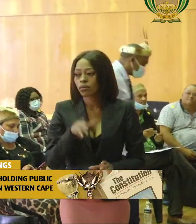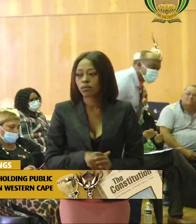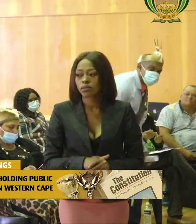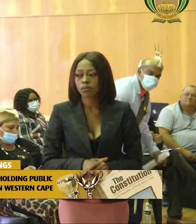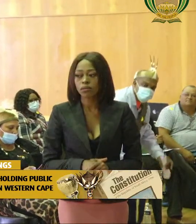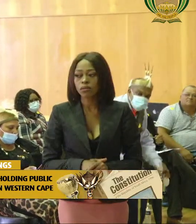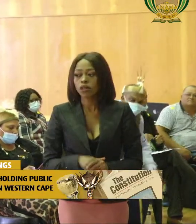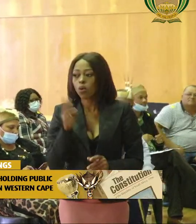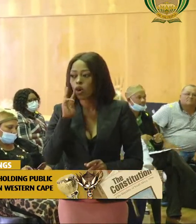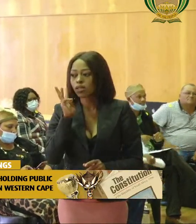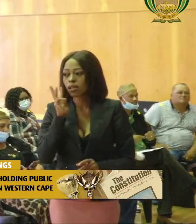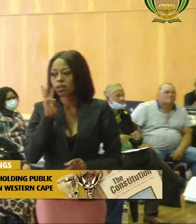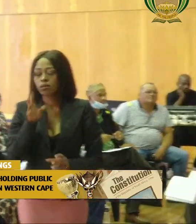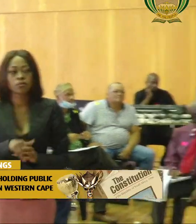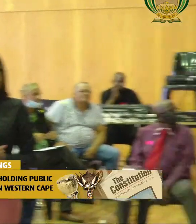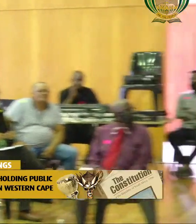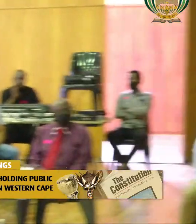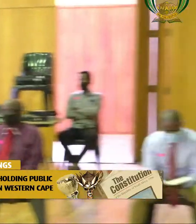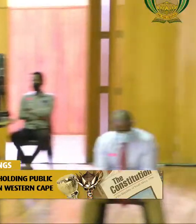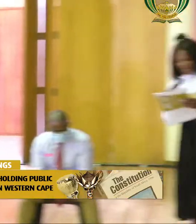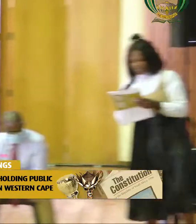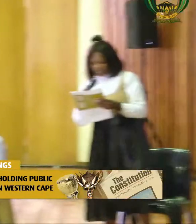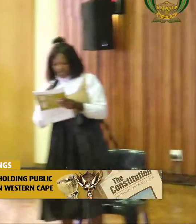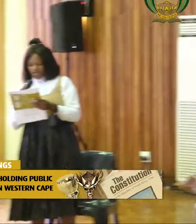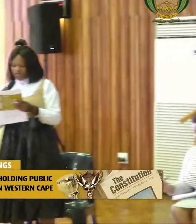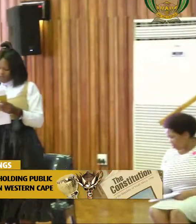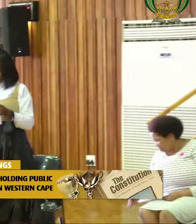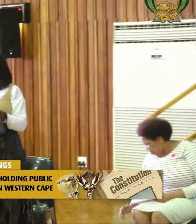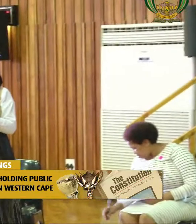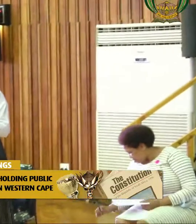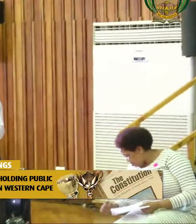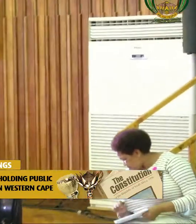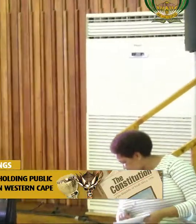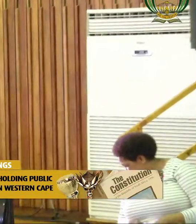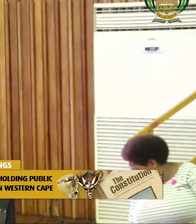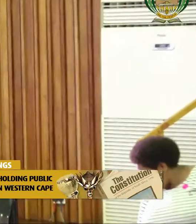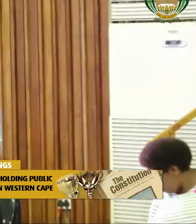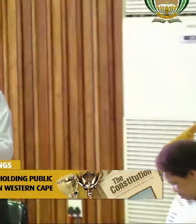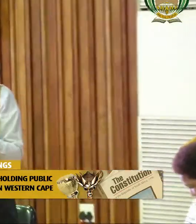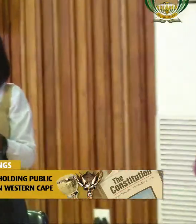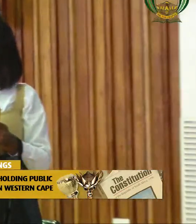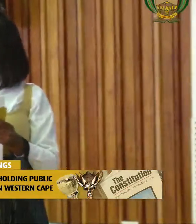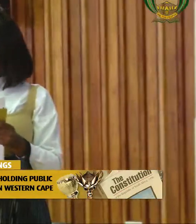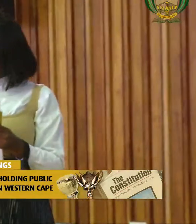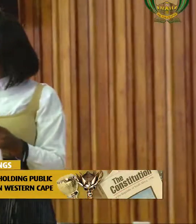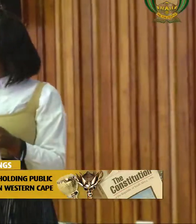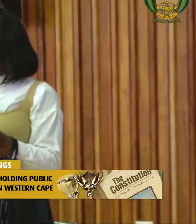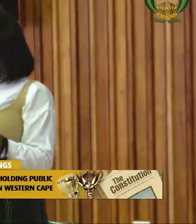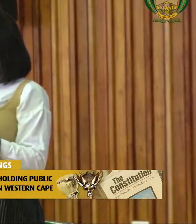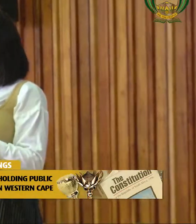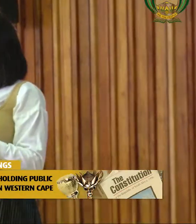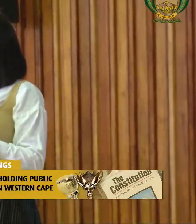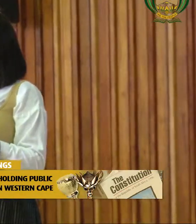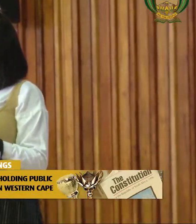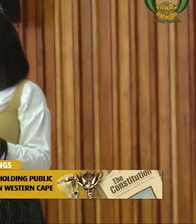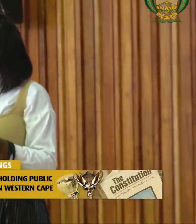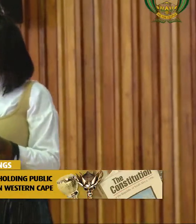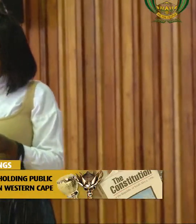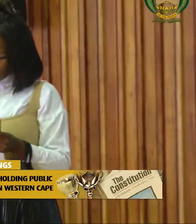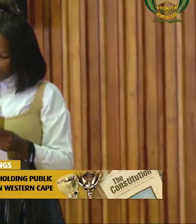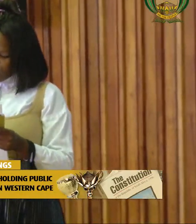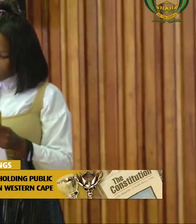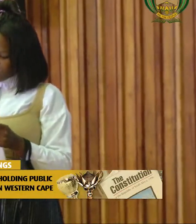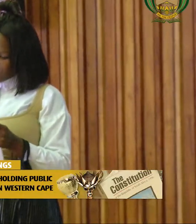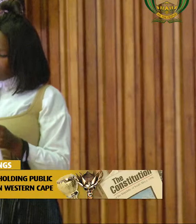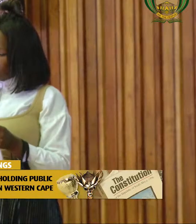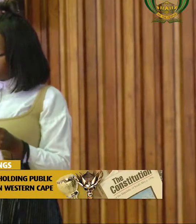The speaker who just spoke is Mr. Botha from Leisner, and he feels that Parliament is not listening to the people. They always have excuses.